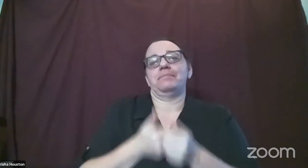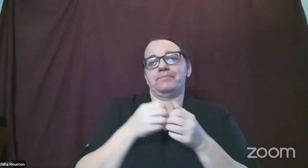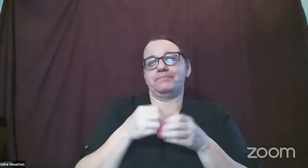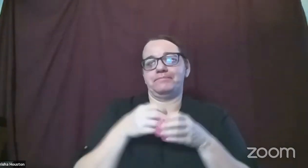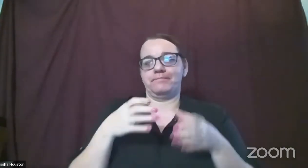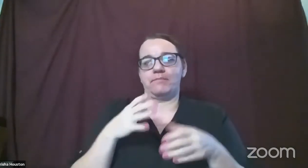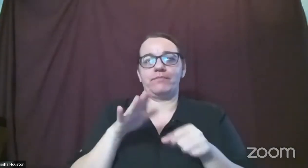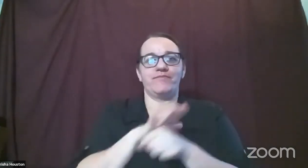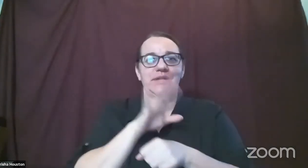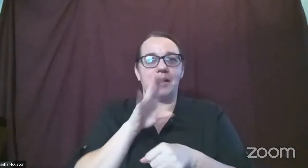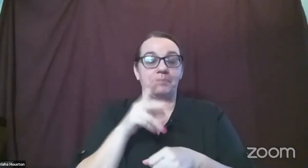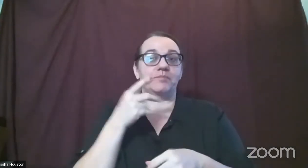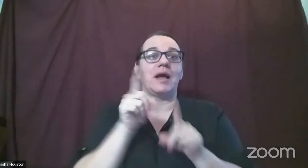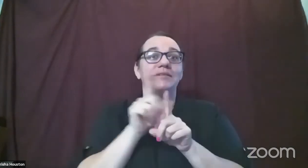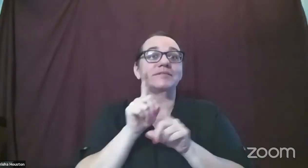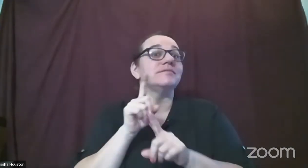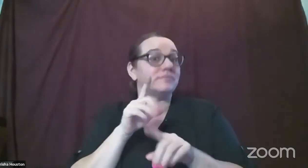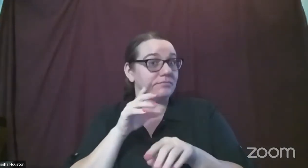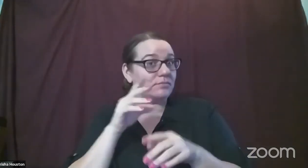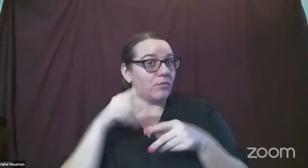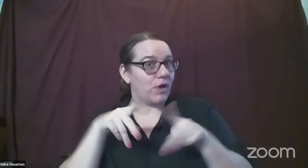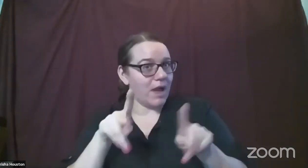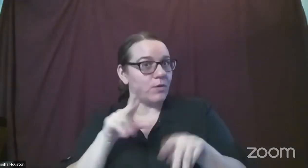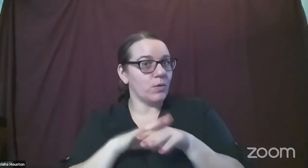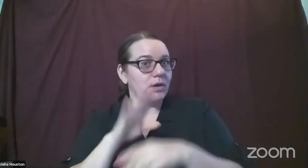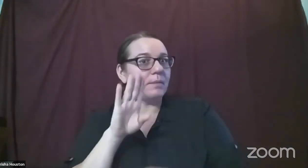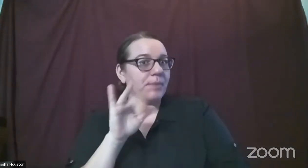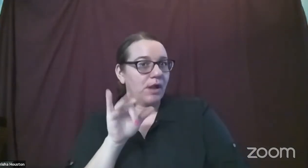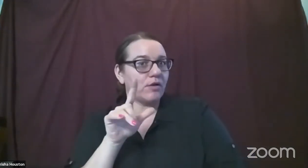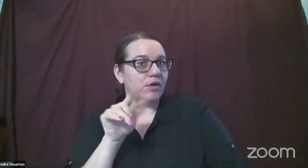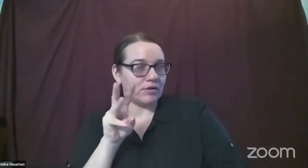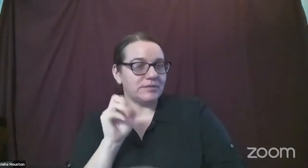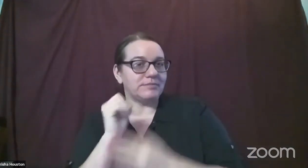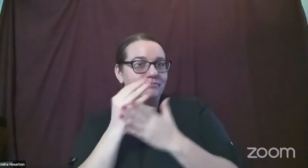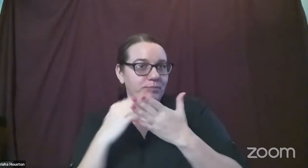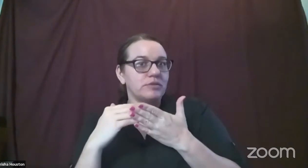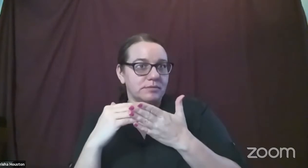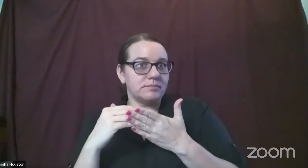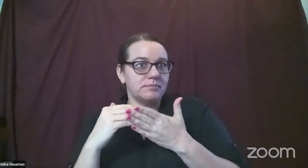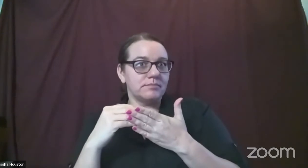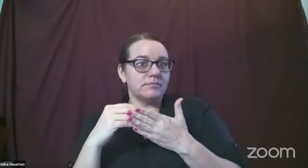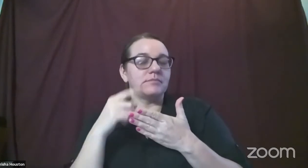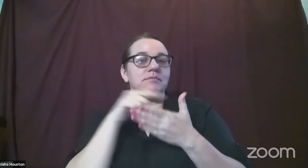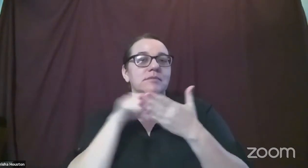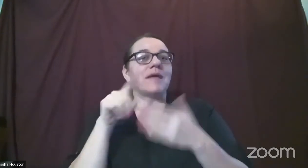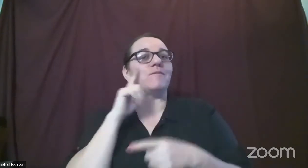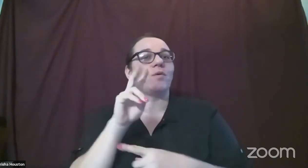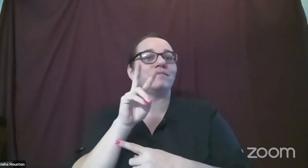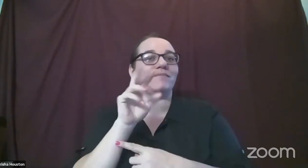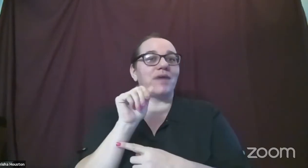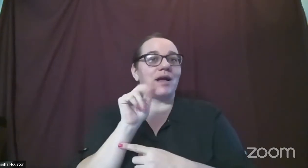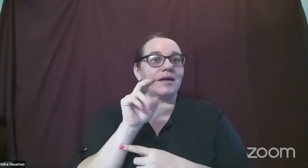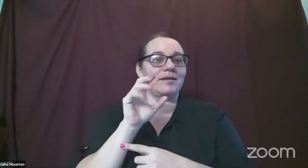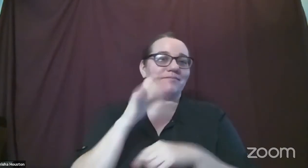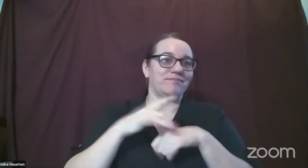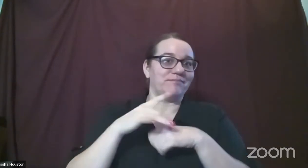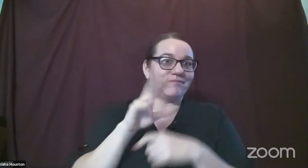to bring in those 4 individuals so that we can expand our